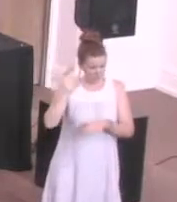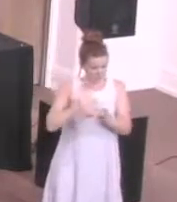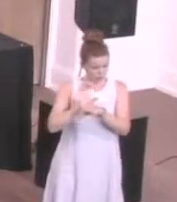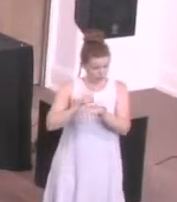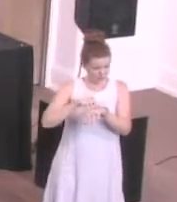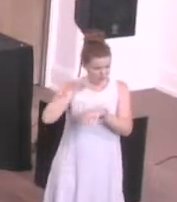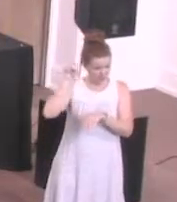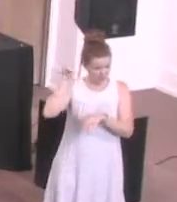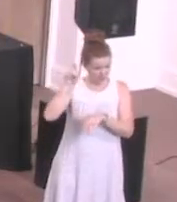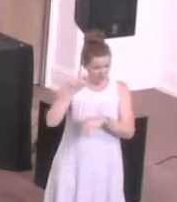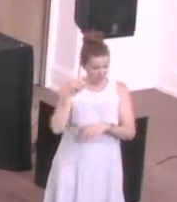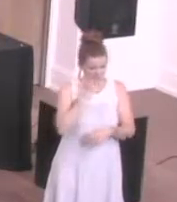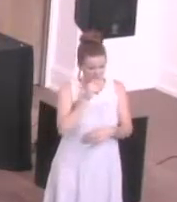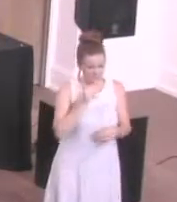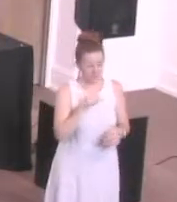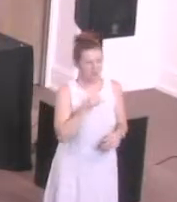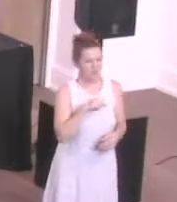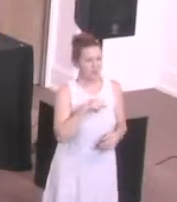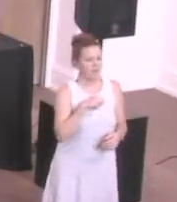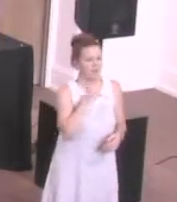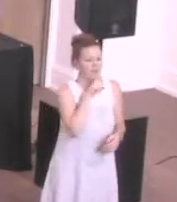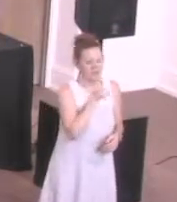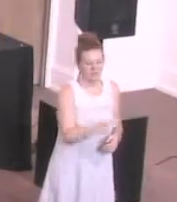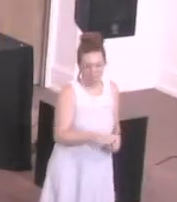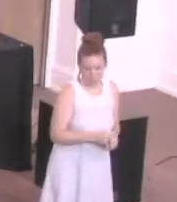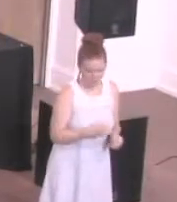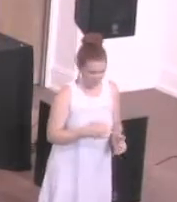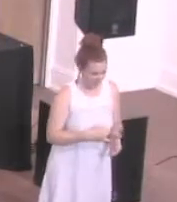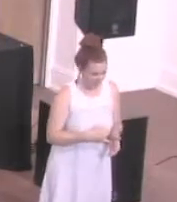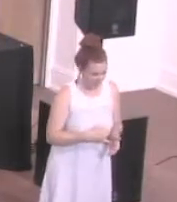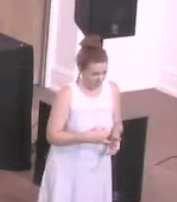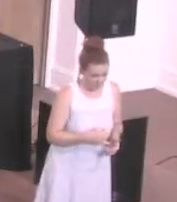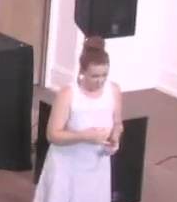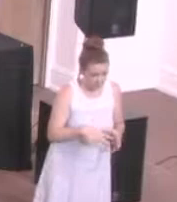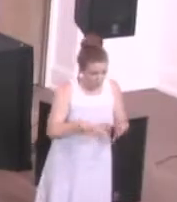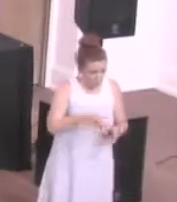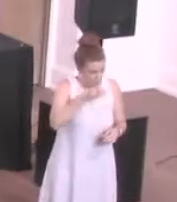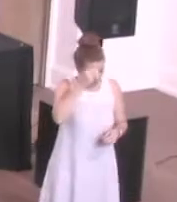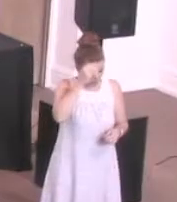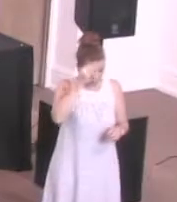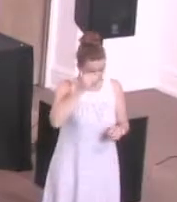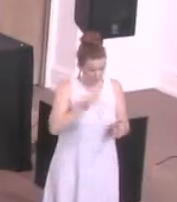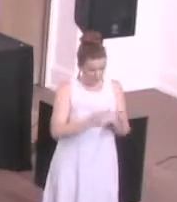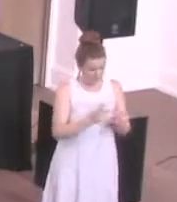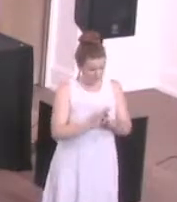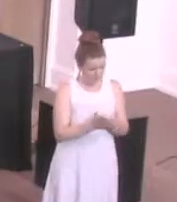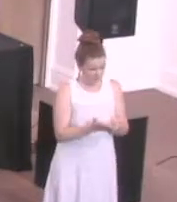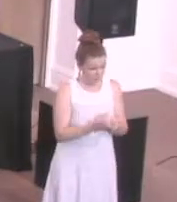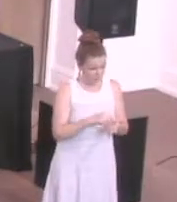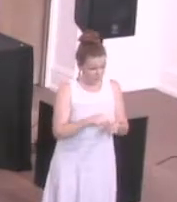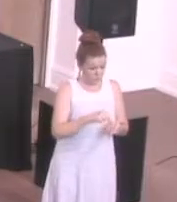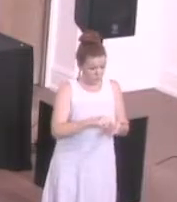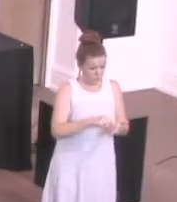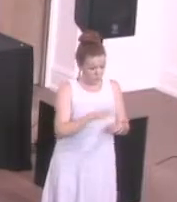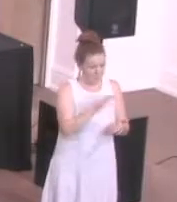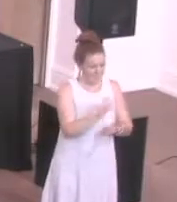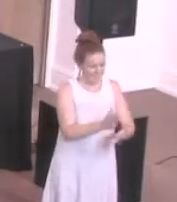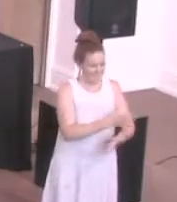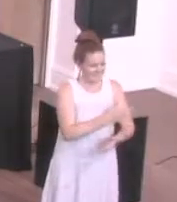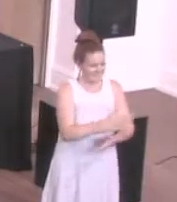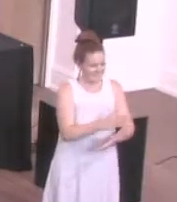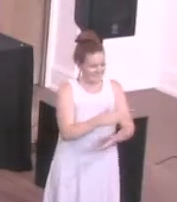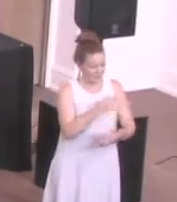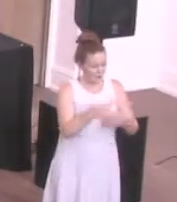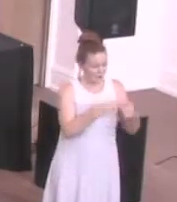these kids are coming in, as you know, a lot of our kids off the streets, and they're learning Bible verses by singing these songs. So they're